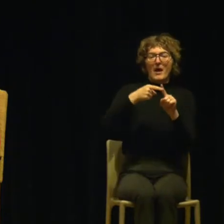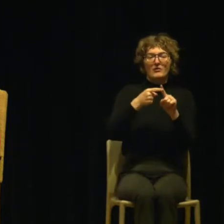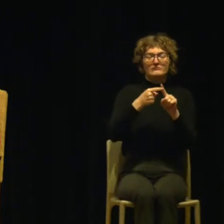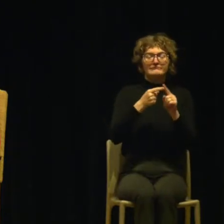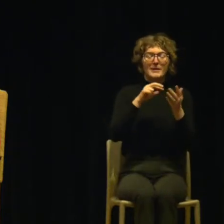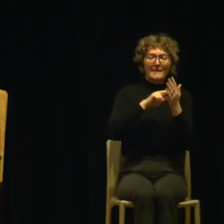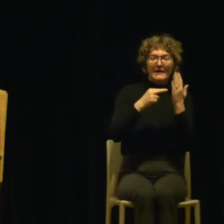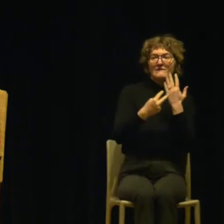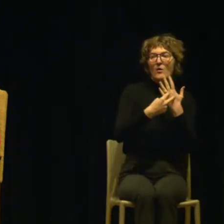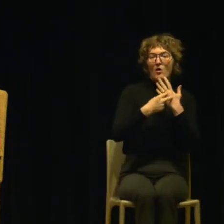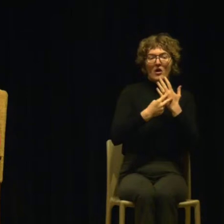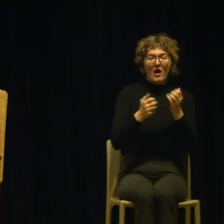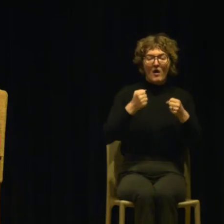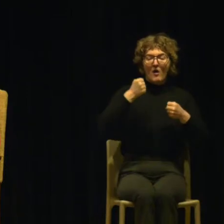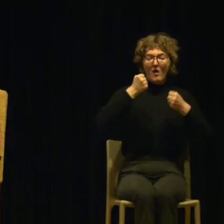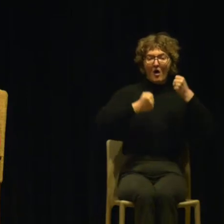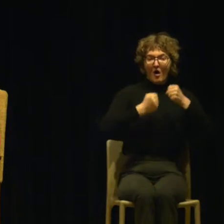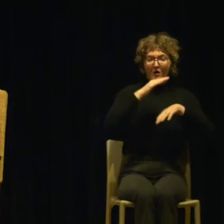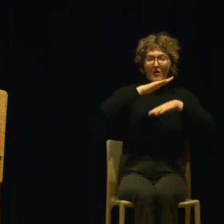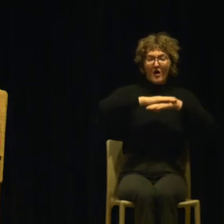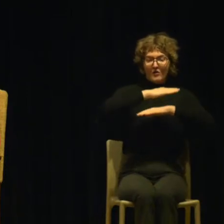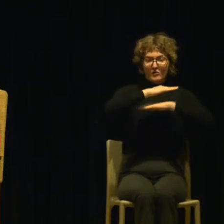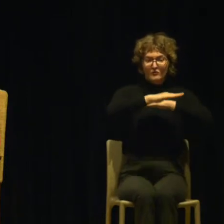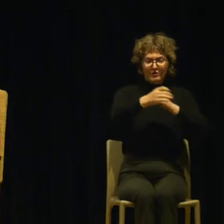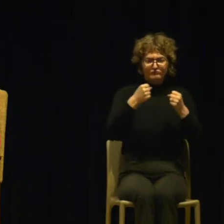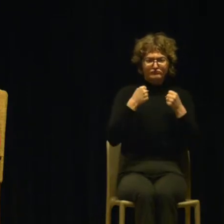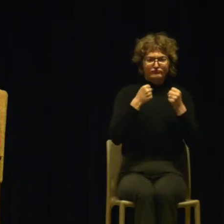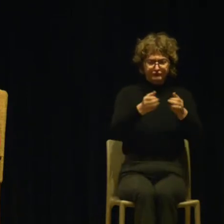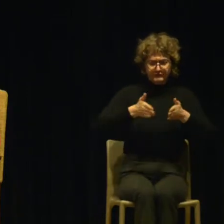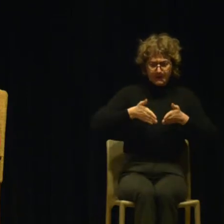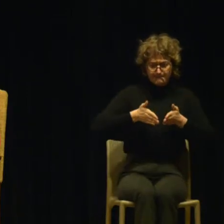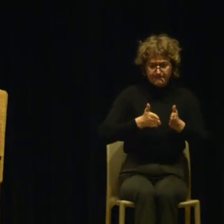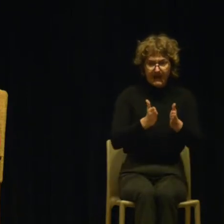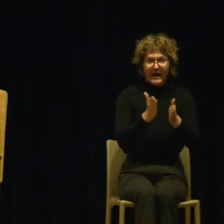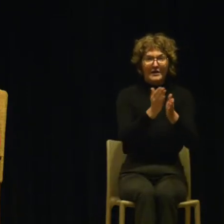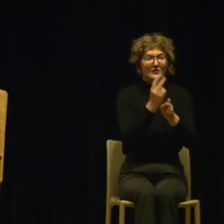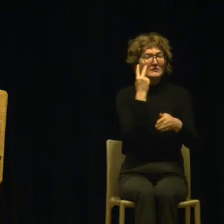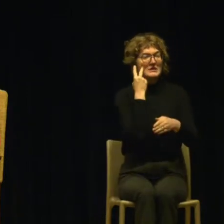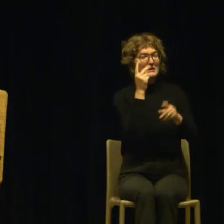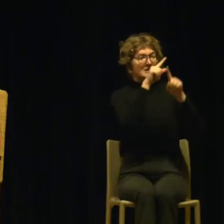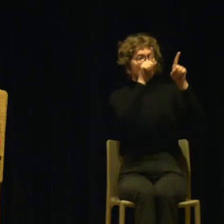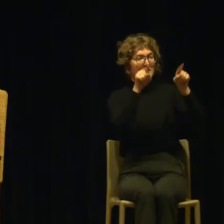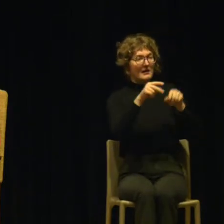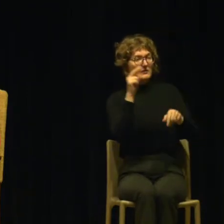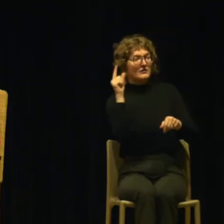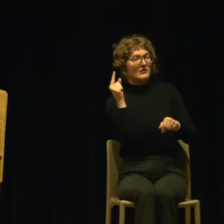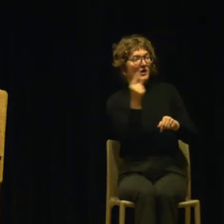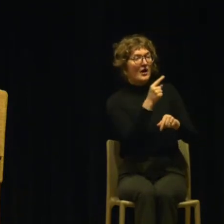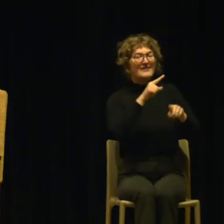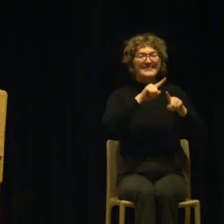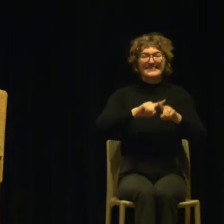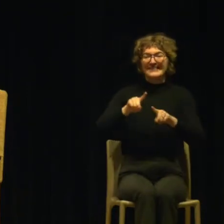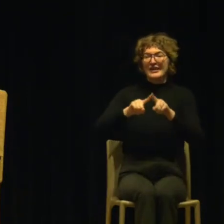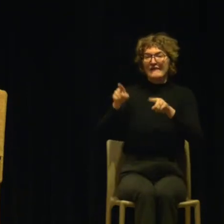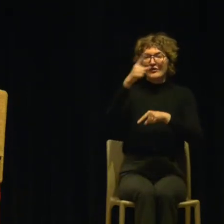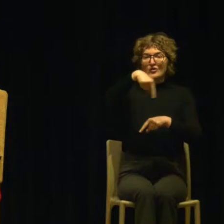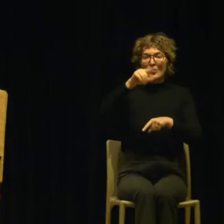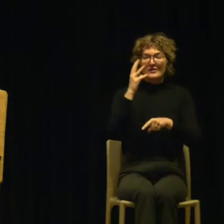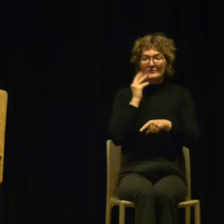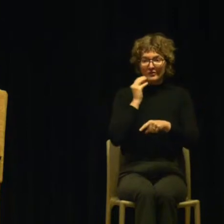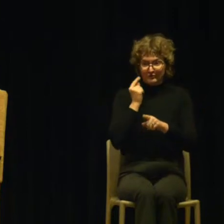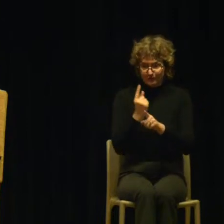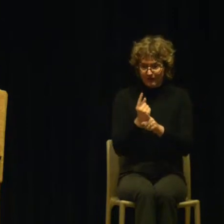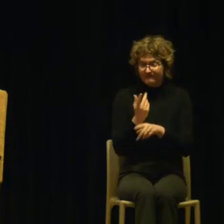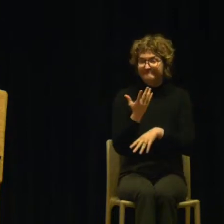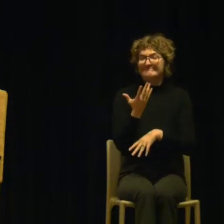and I suspect that the path we would take having seen that sign up ahead might differ depending on how old we are. So I